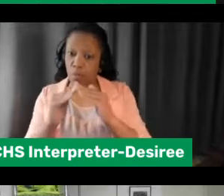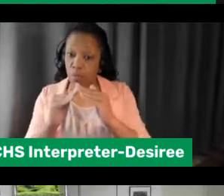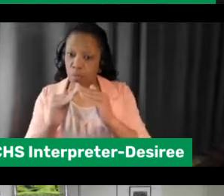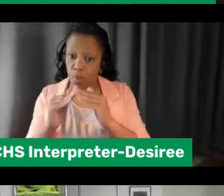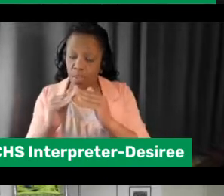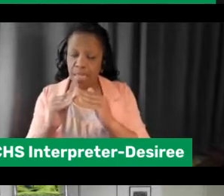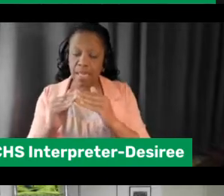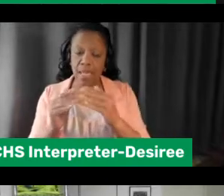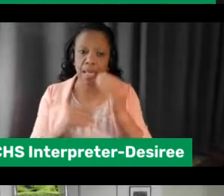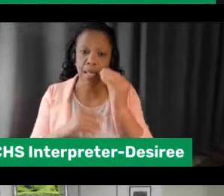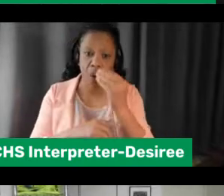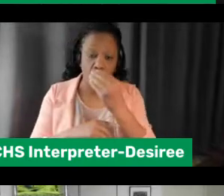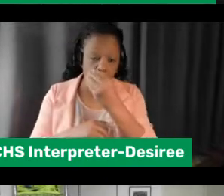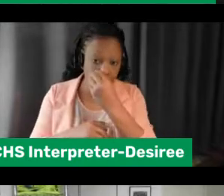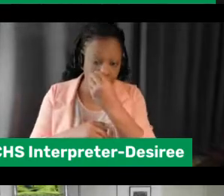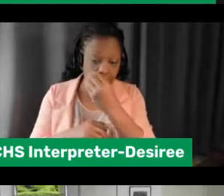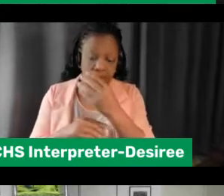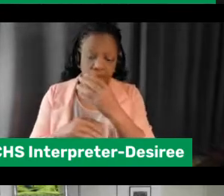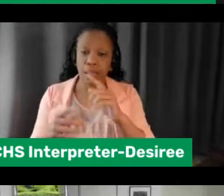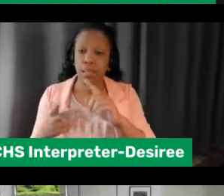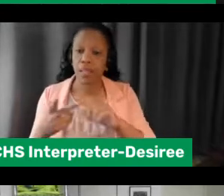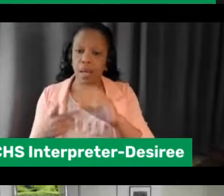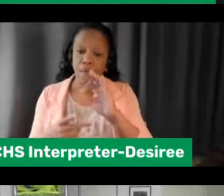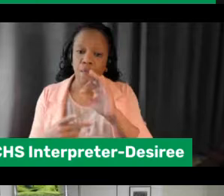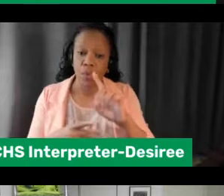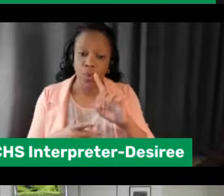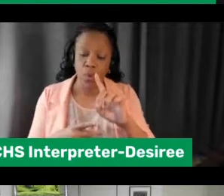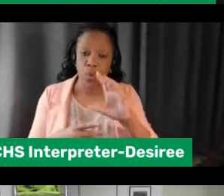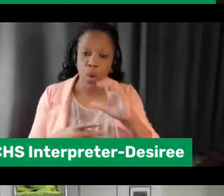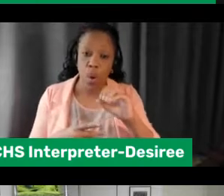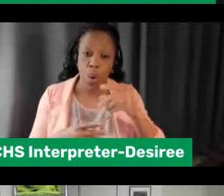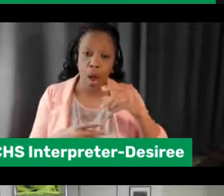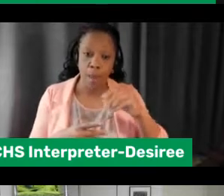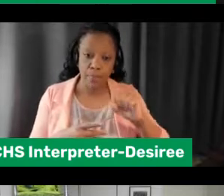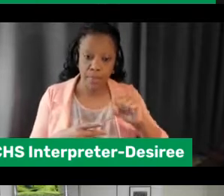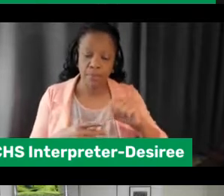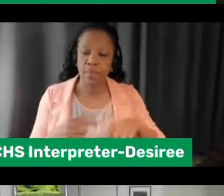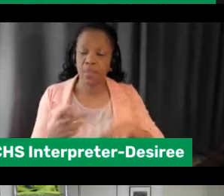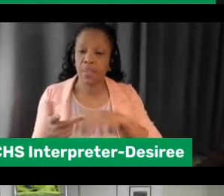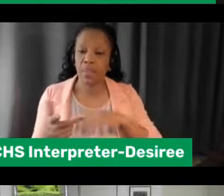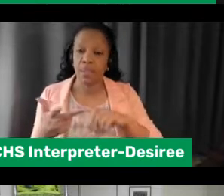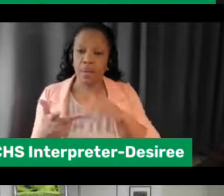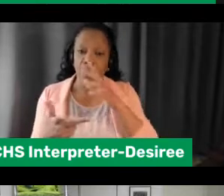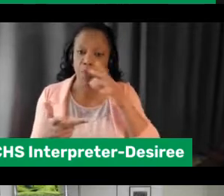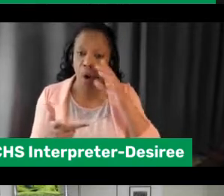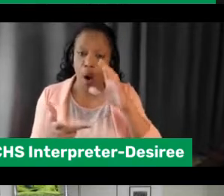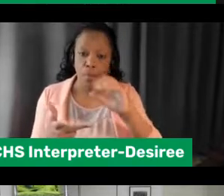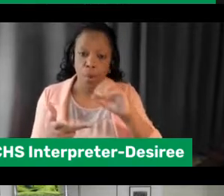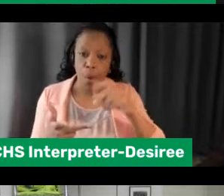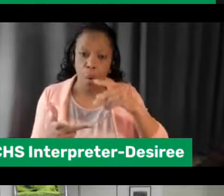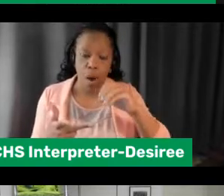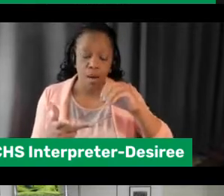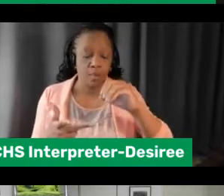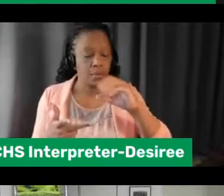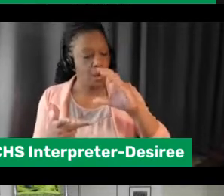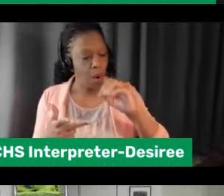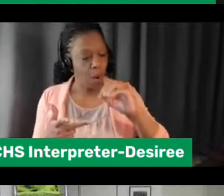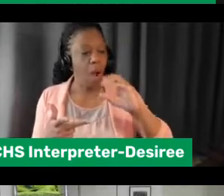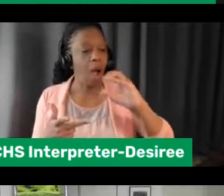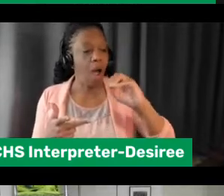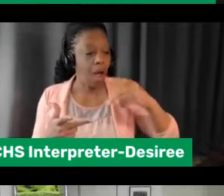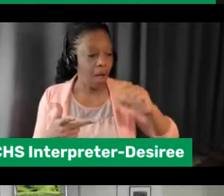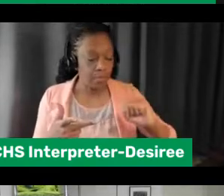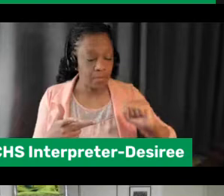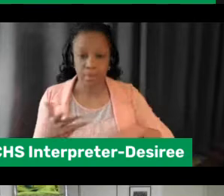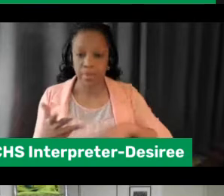owned gardens, food co-ops, farm co-ops. It's not on here, but worker co-ops that produce